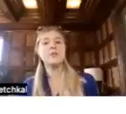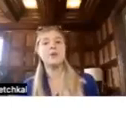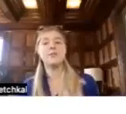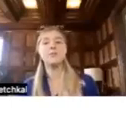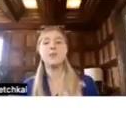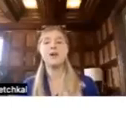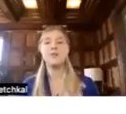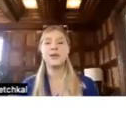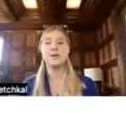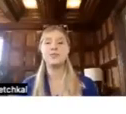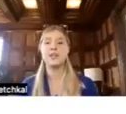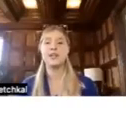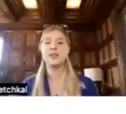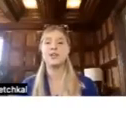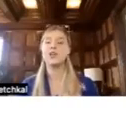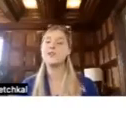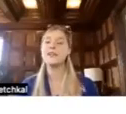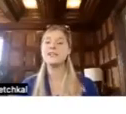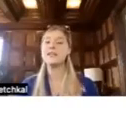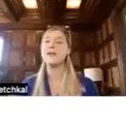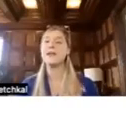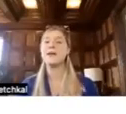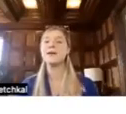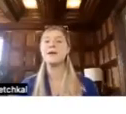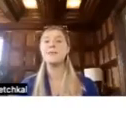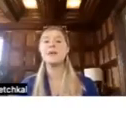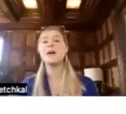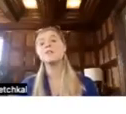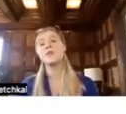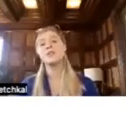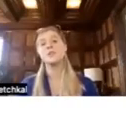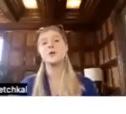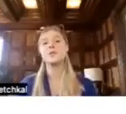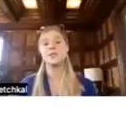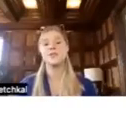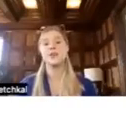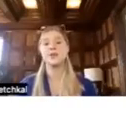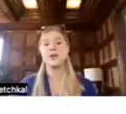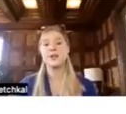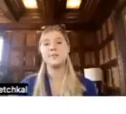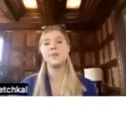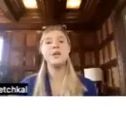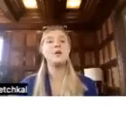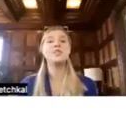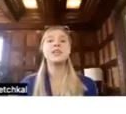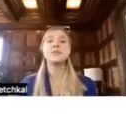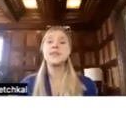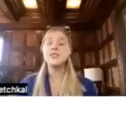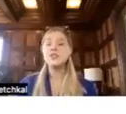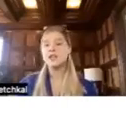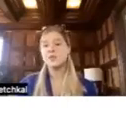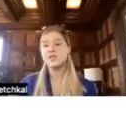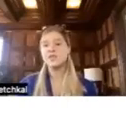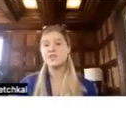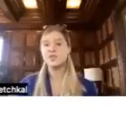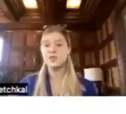In 2021, Wave 3 captured data during the COVID-19 pandemic and consequential remote delivery of curriculum, which carries